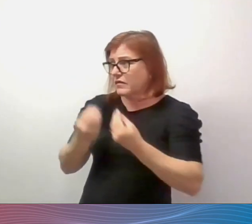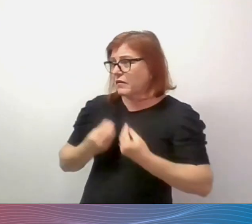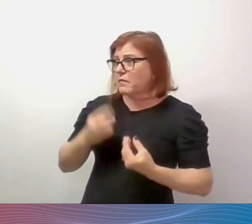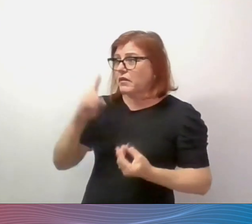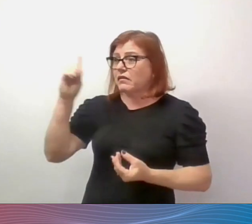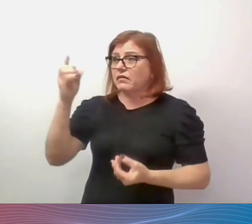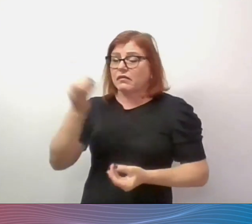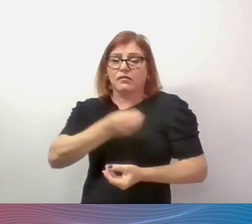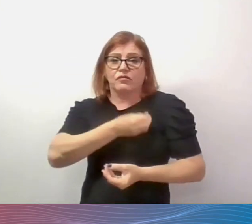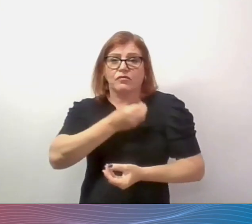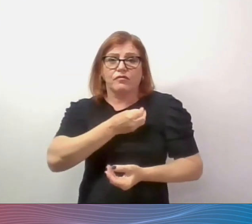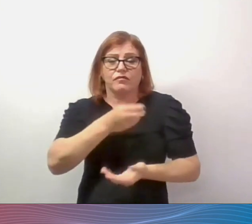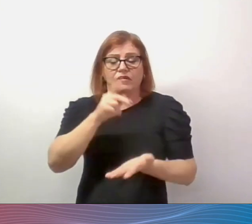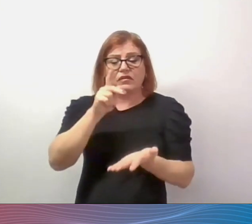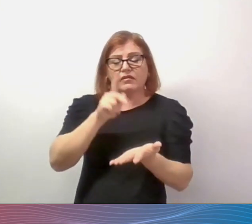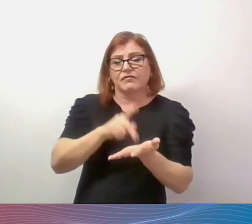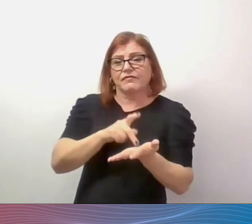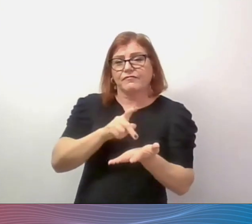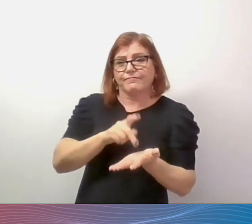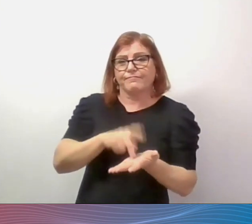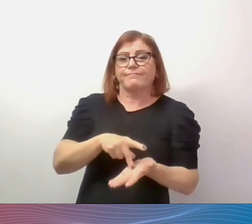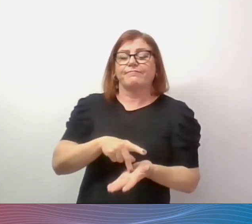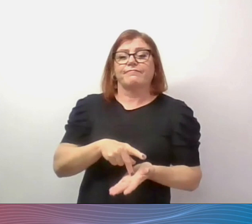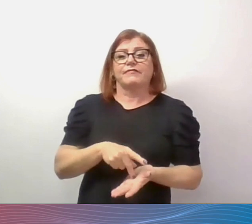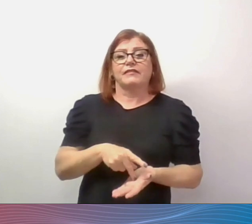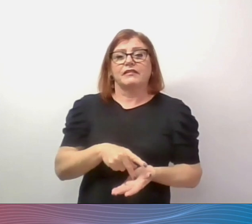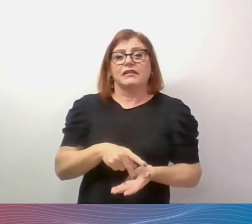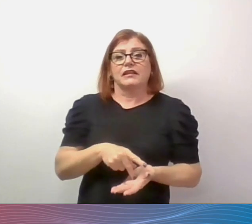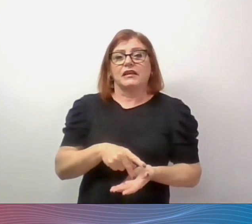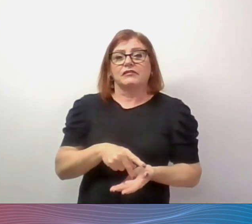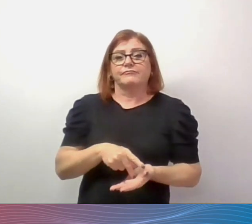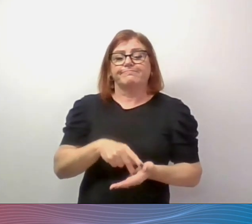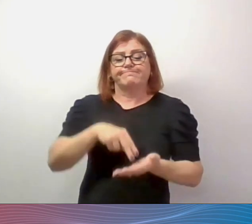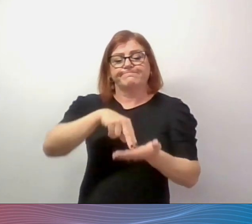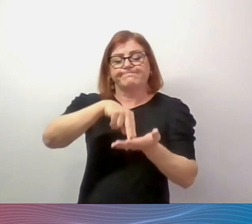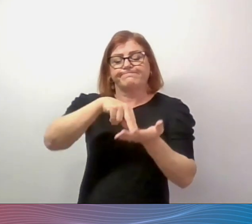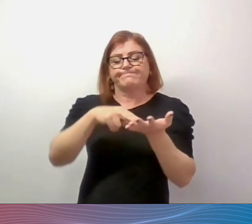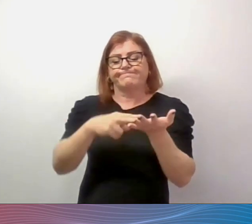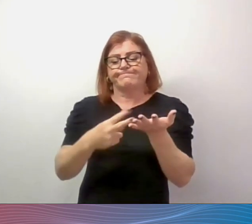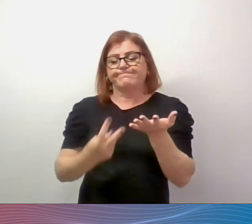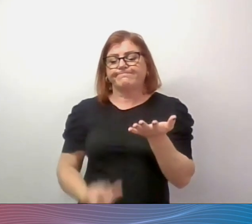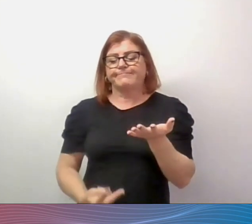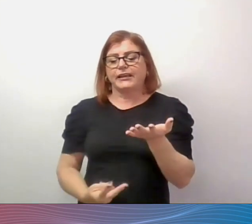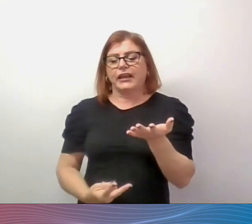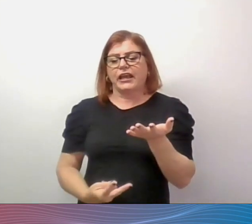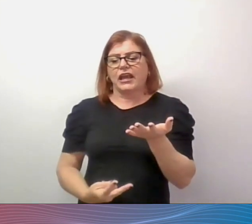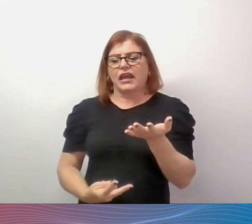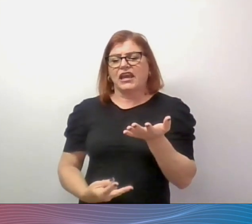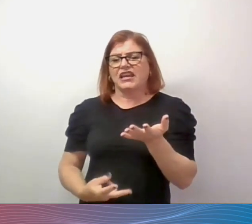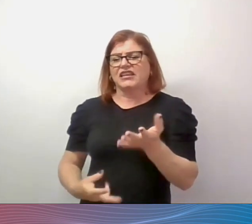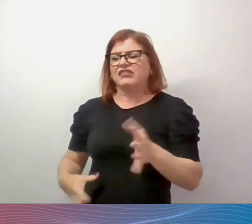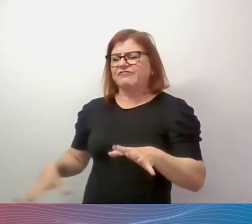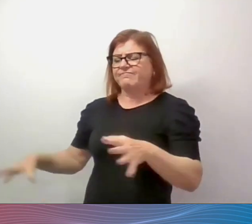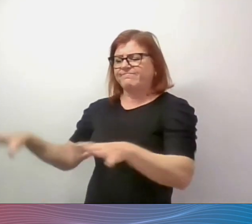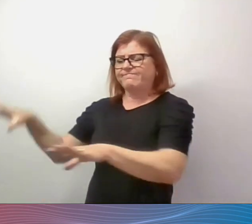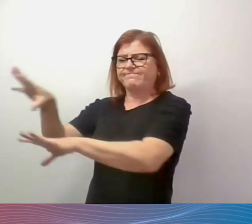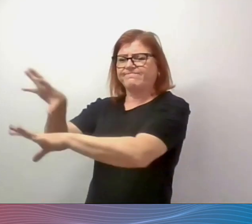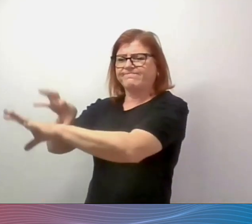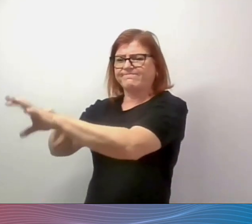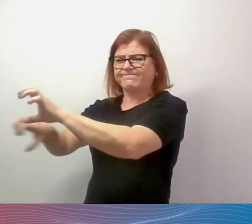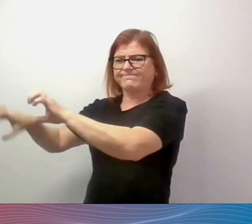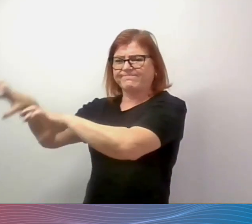life and truth, ele acabou caindo no império das trevas. Man fell into